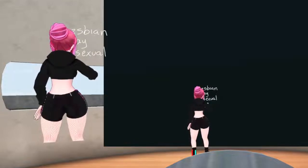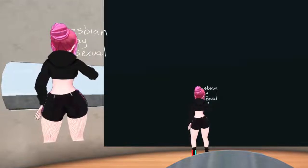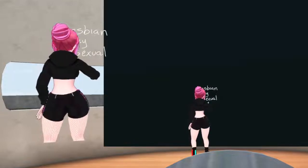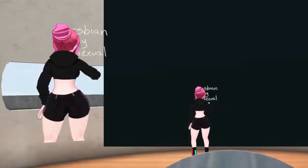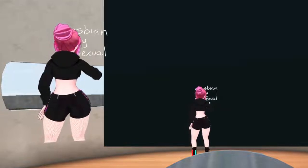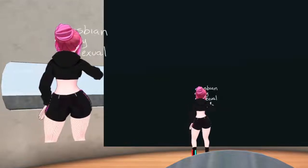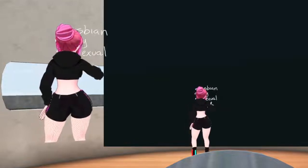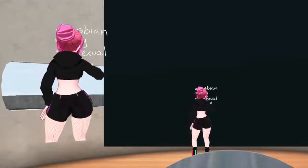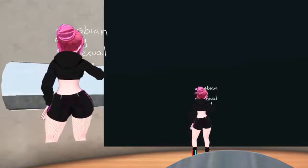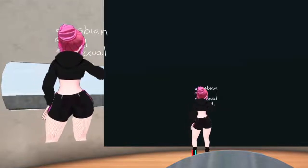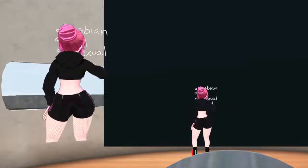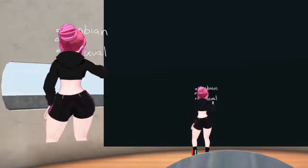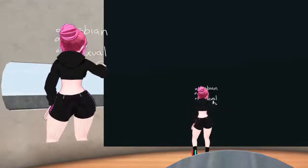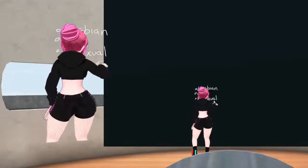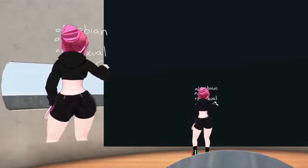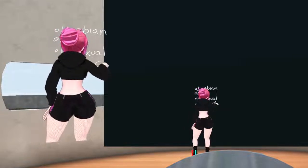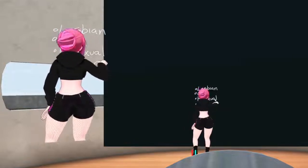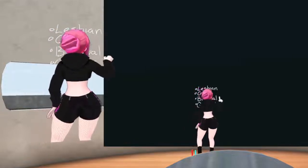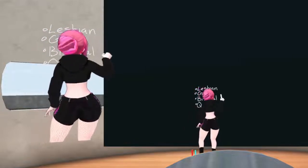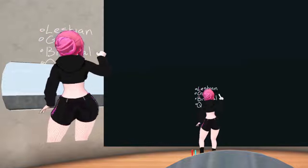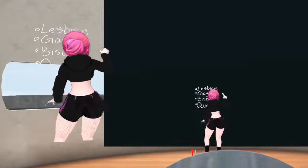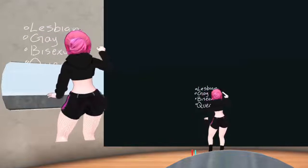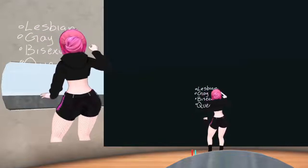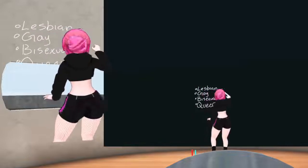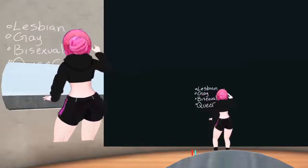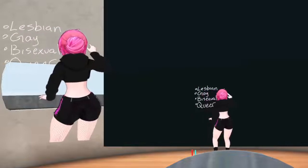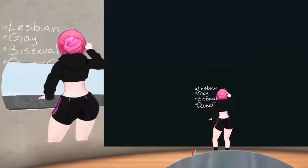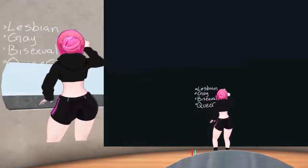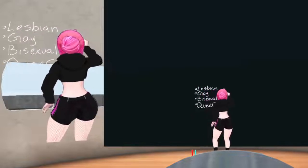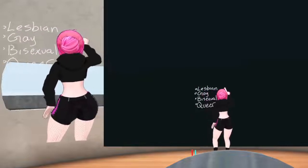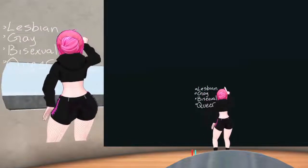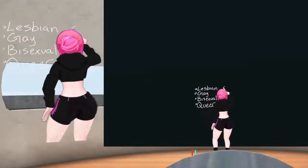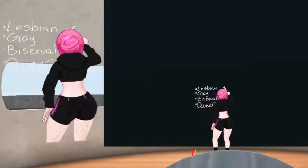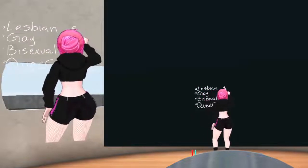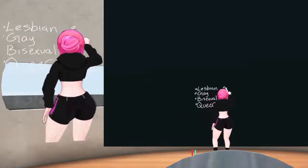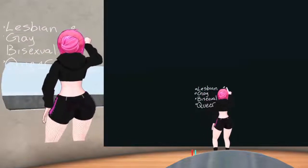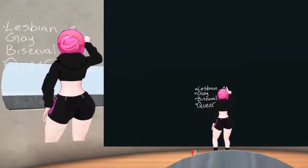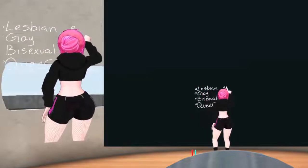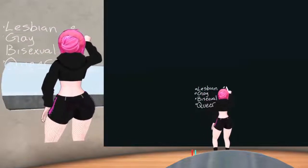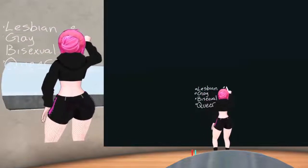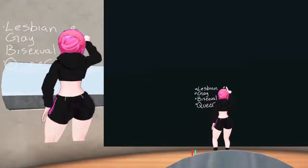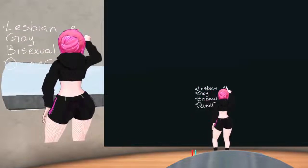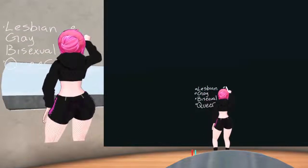I'm trying to write fast, but then it makes me have spelling errors more often, so please don't make fun of me if I spell something wrong.